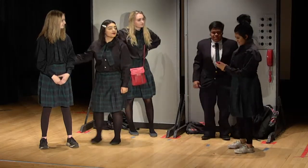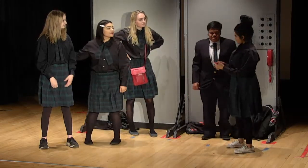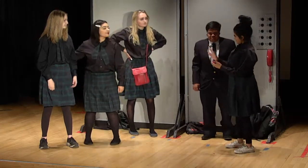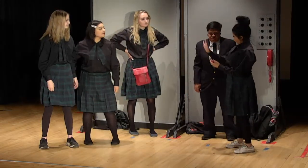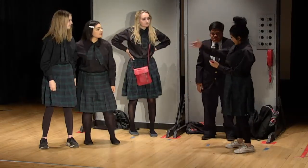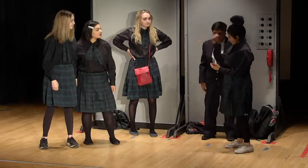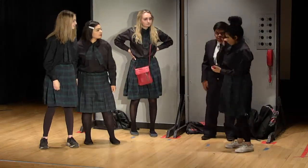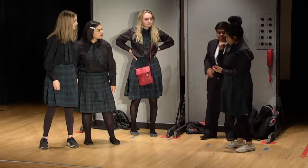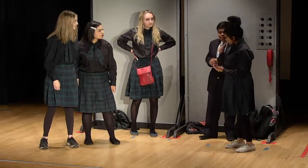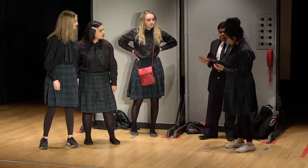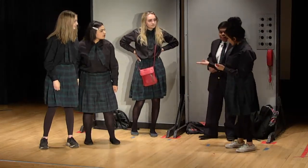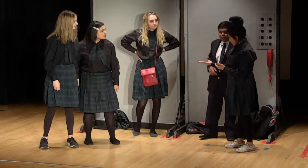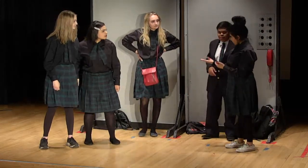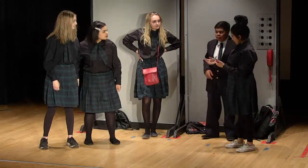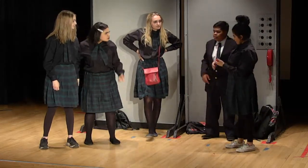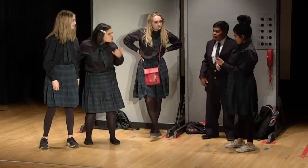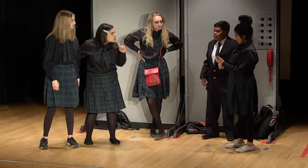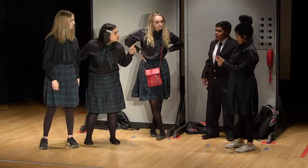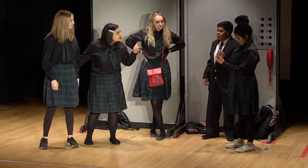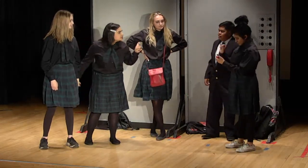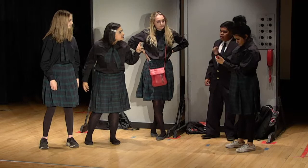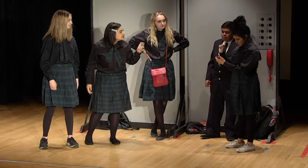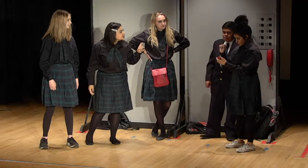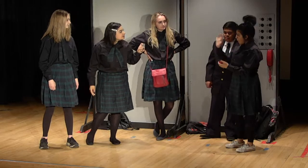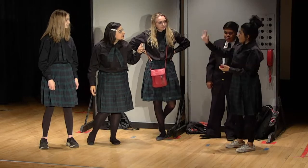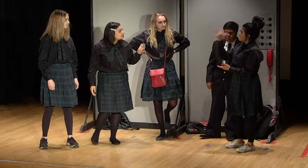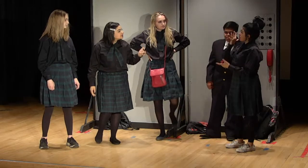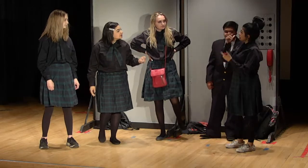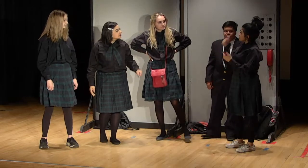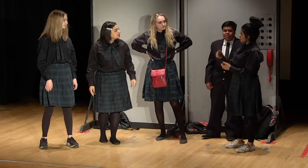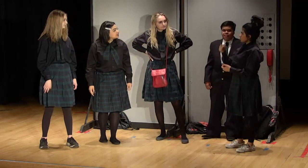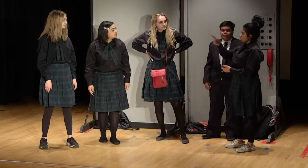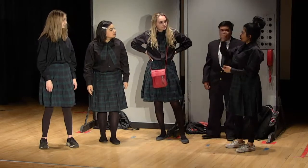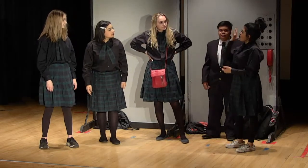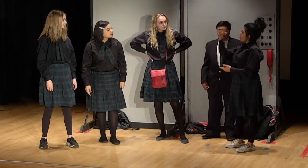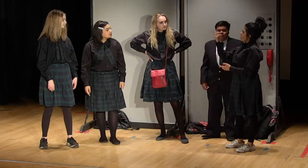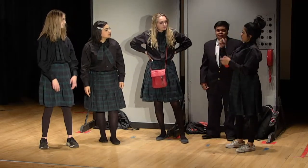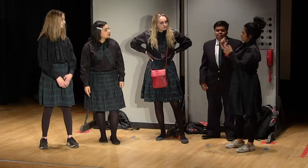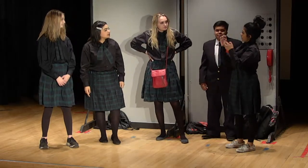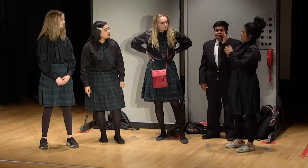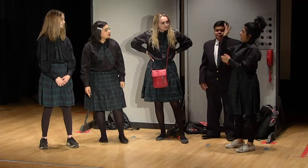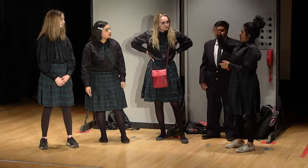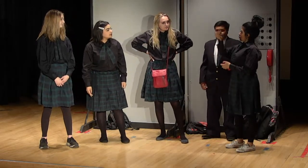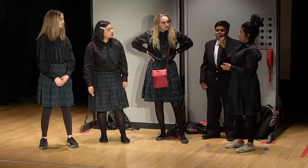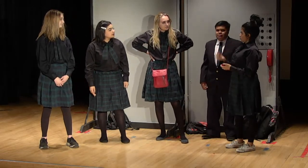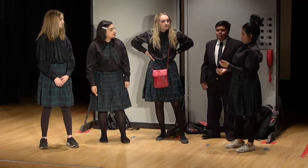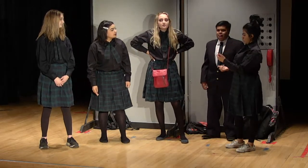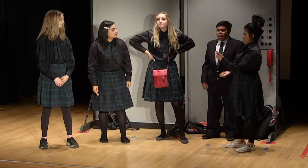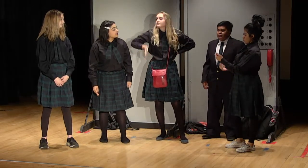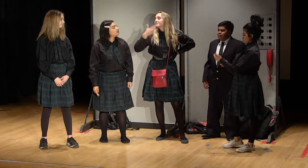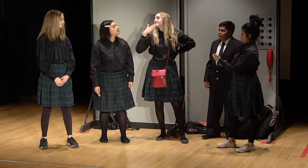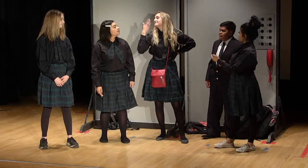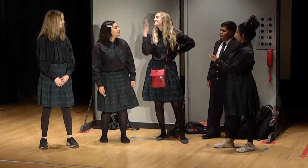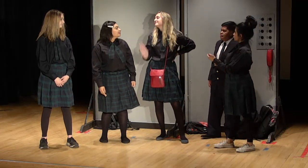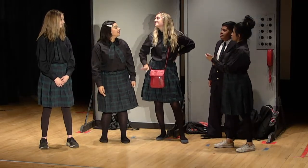Melanie gets the phone. Your phone isn't dead. It's working. Your mom has left you a message.